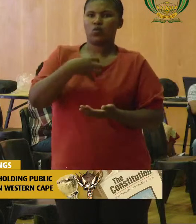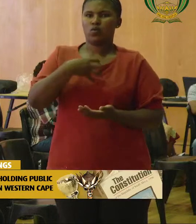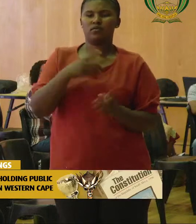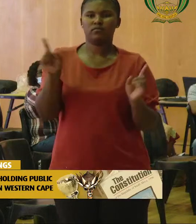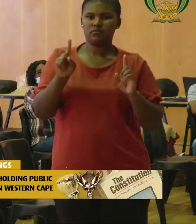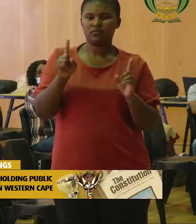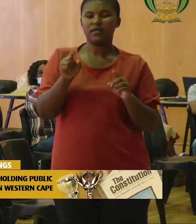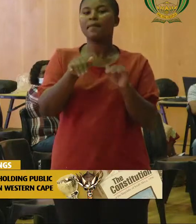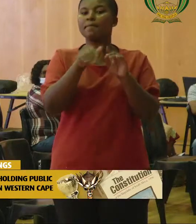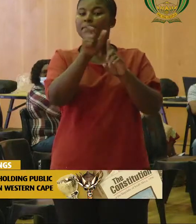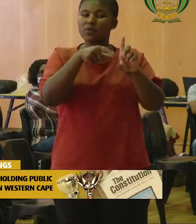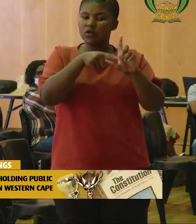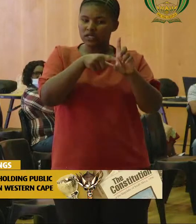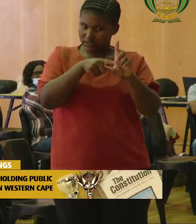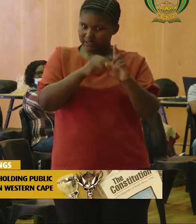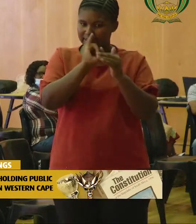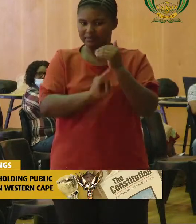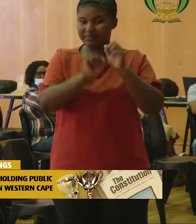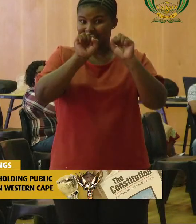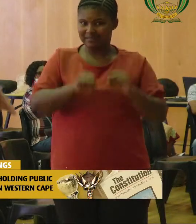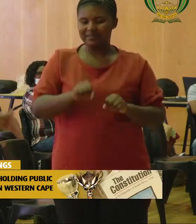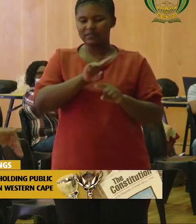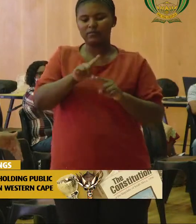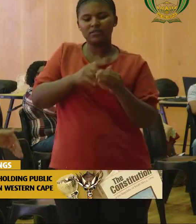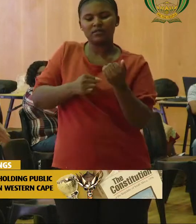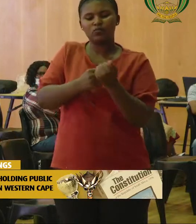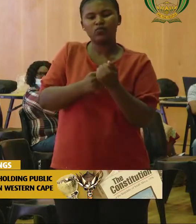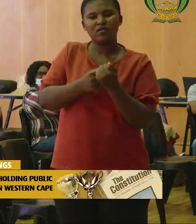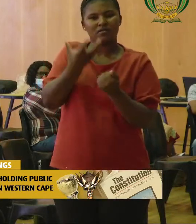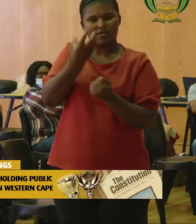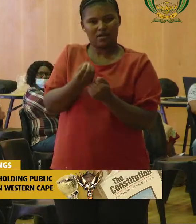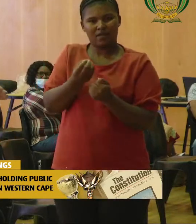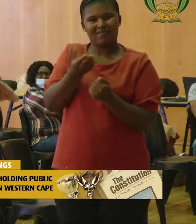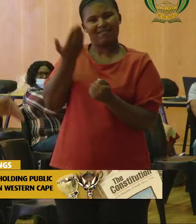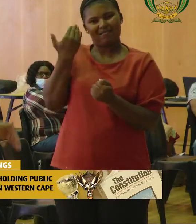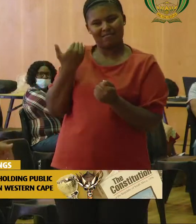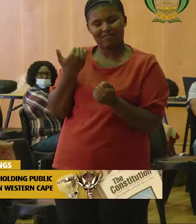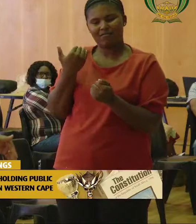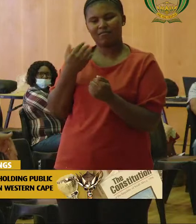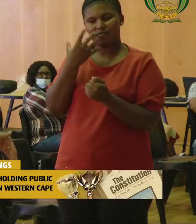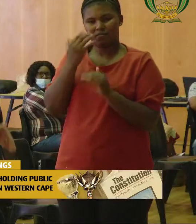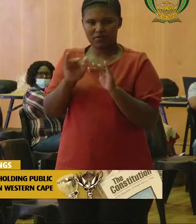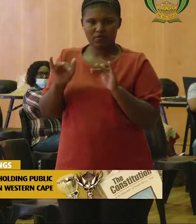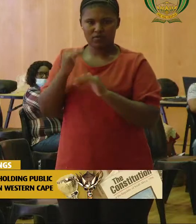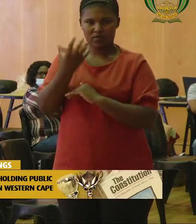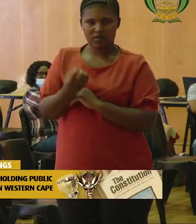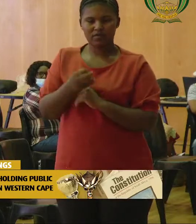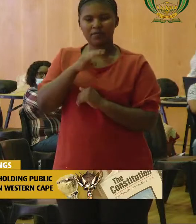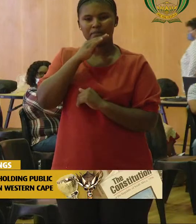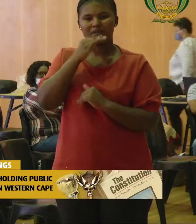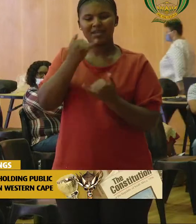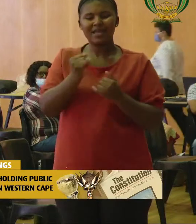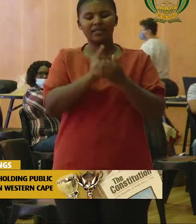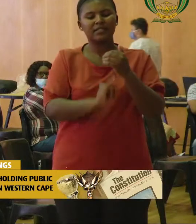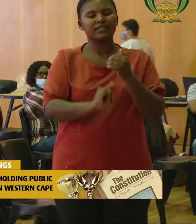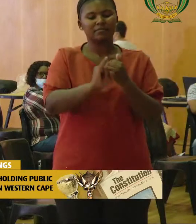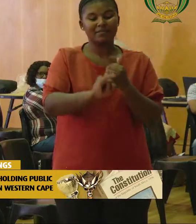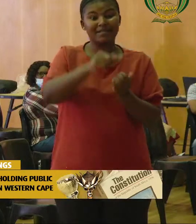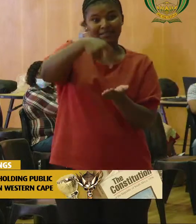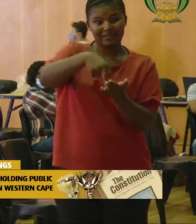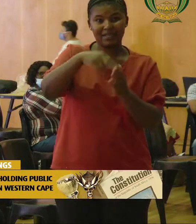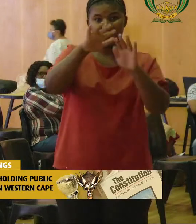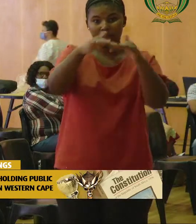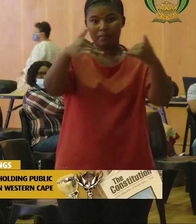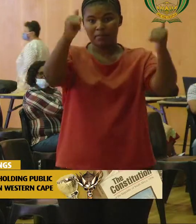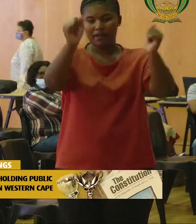person has support that voted that person into that position as an independent candidate, which means that there is support, there